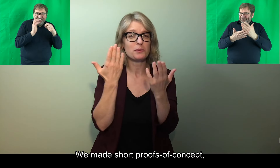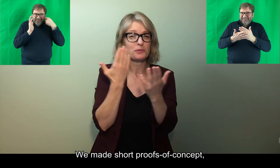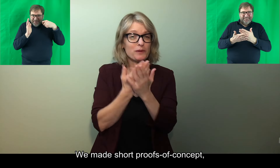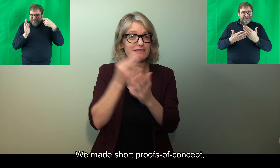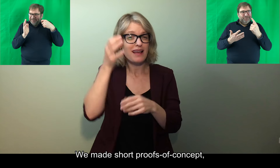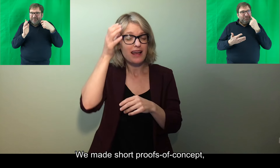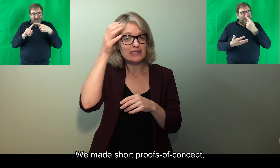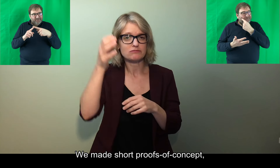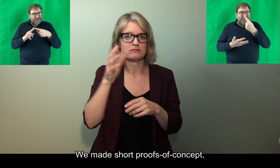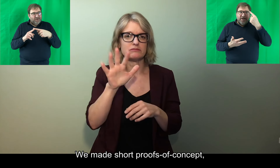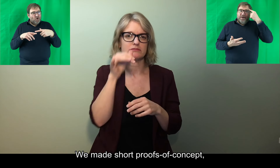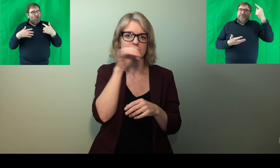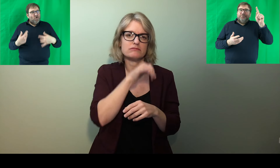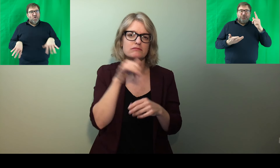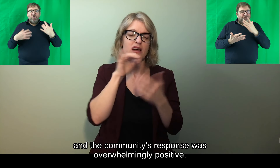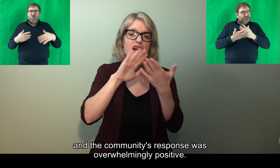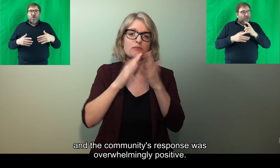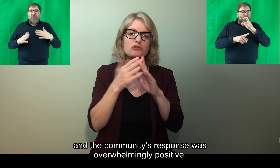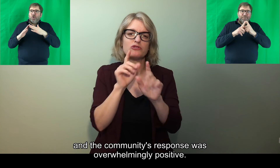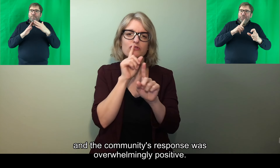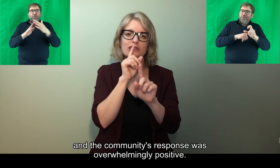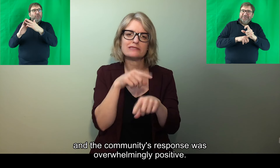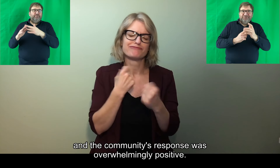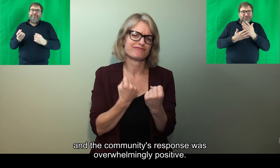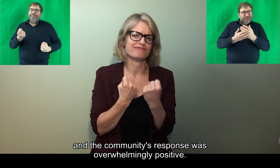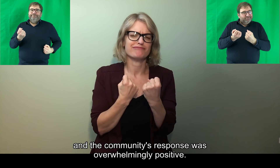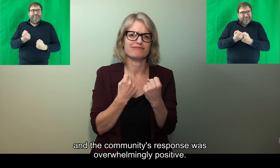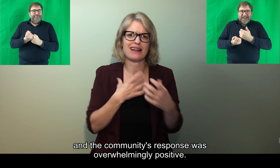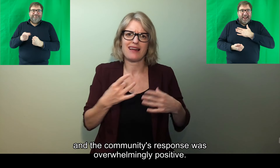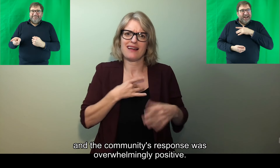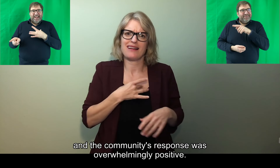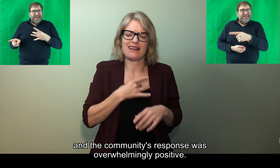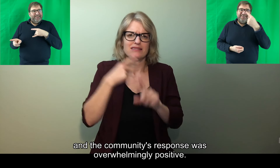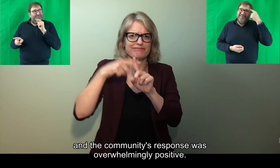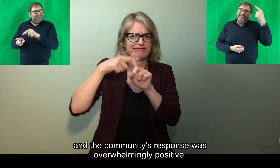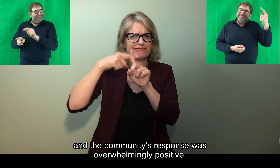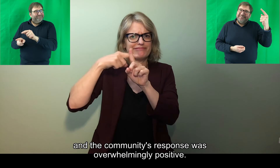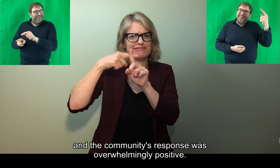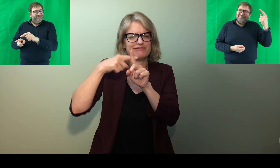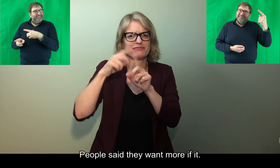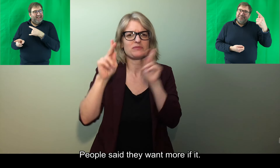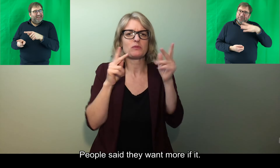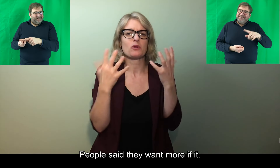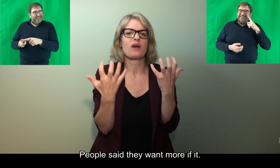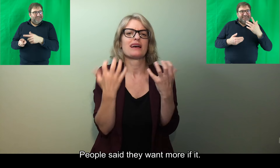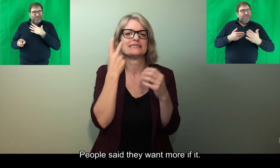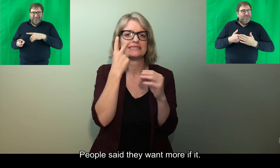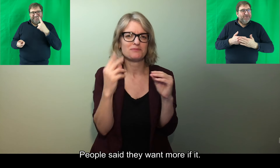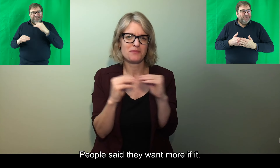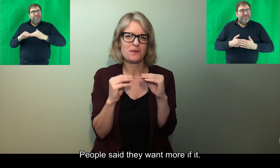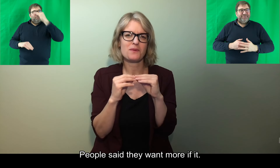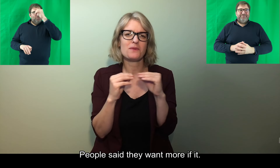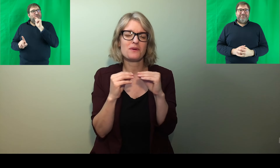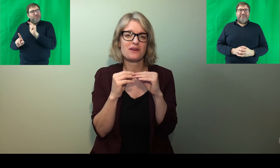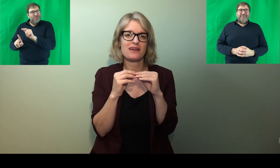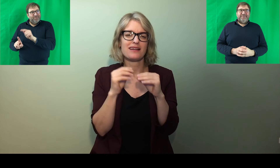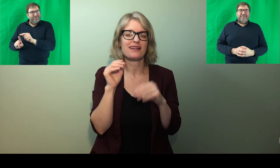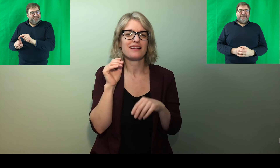short proofs of concept, and the community's response was overwhelmingly positive. People said they want more of